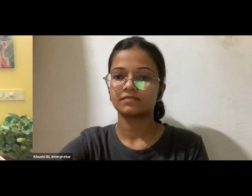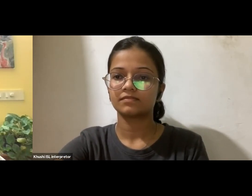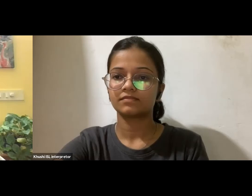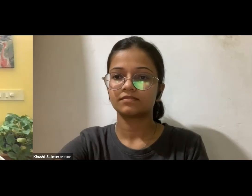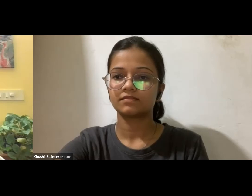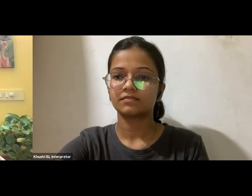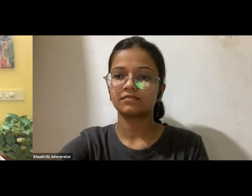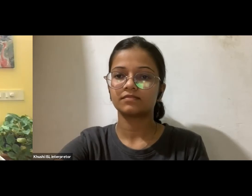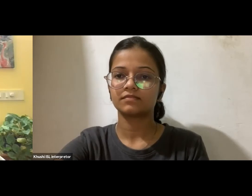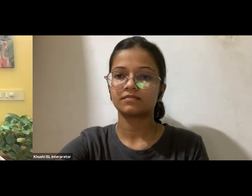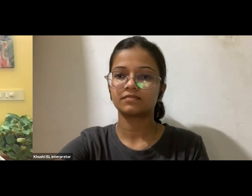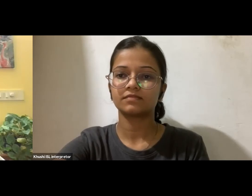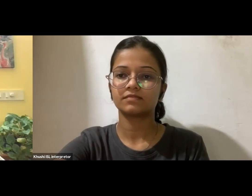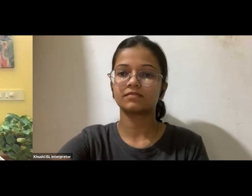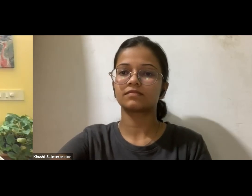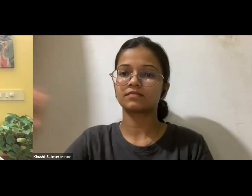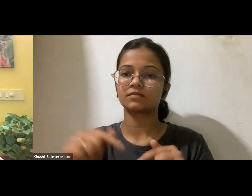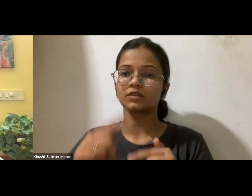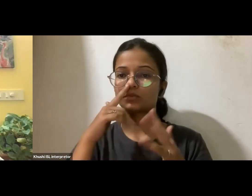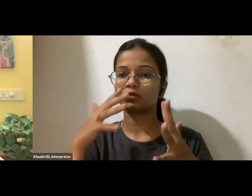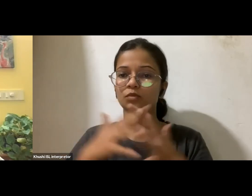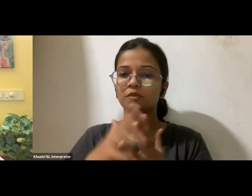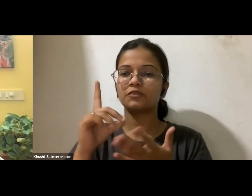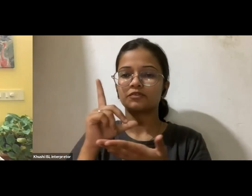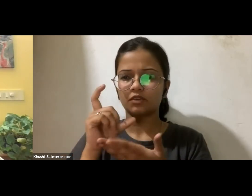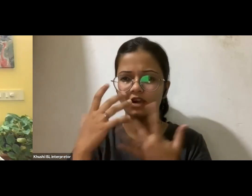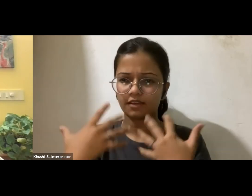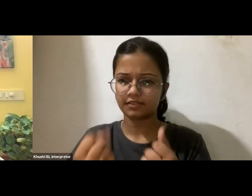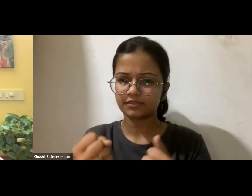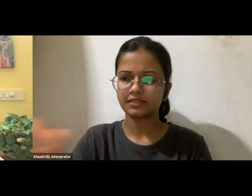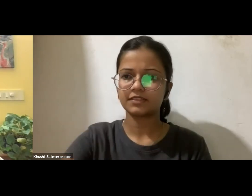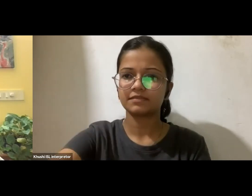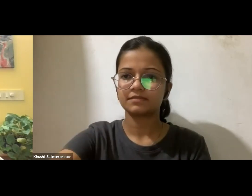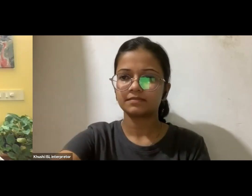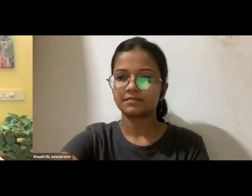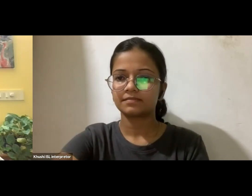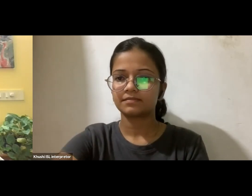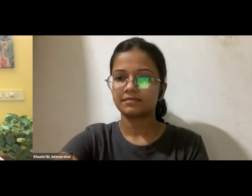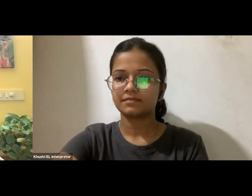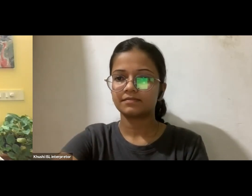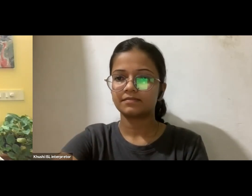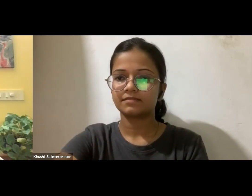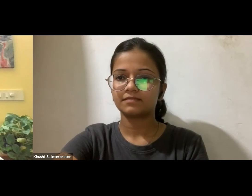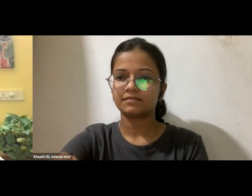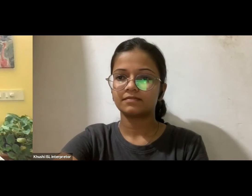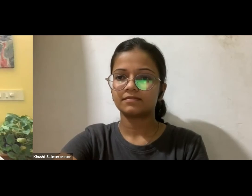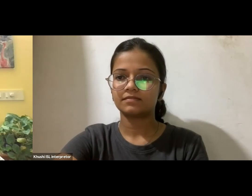Were there women photographers doing studio photography before artists like Vishnu and